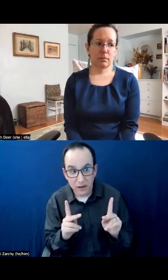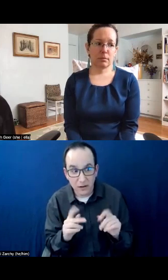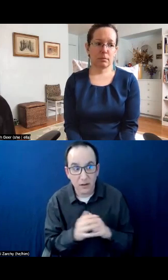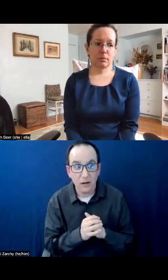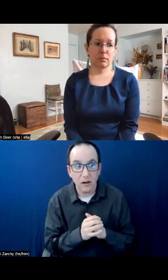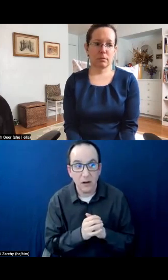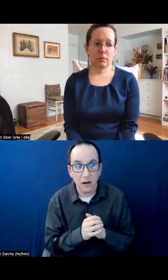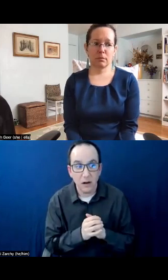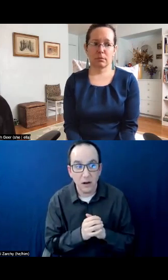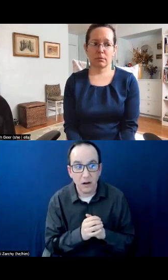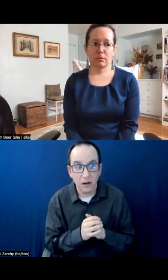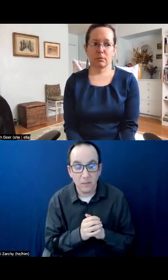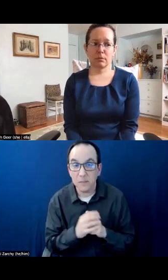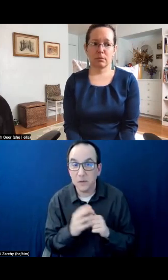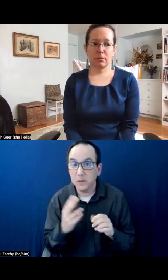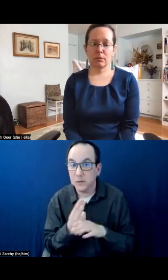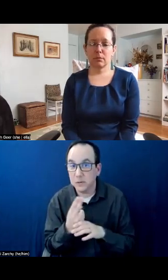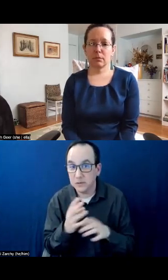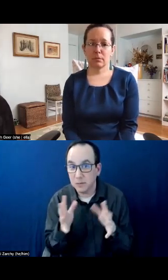And I said,